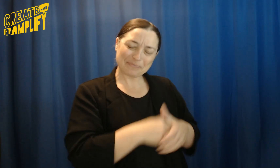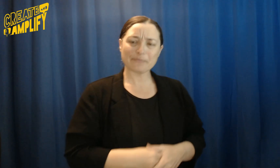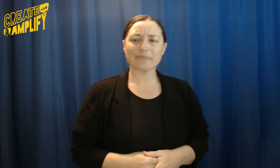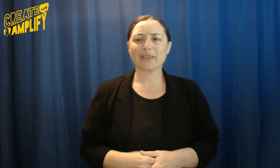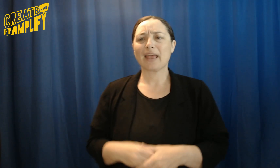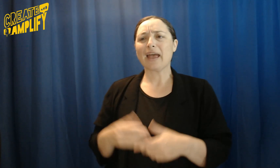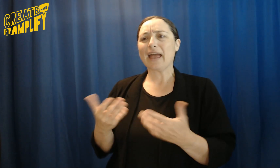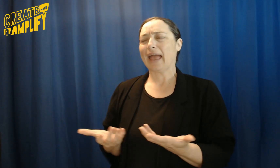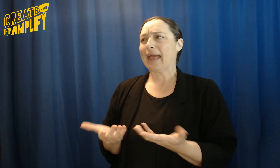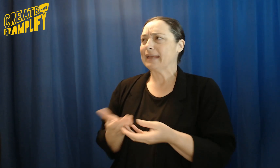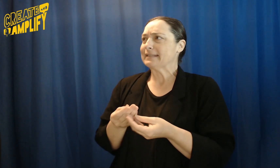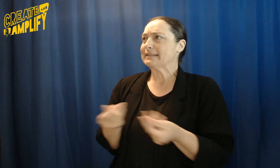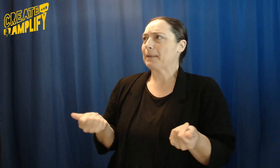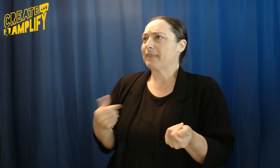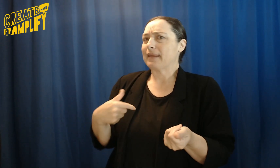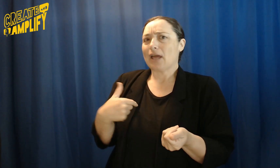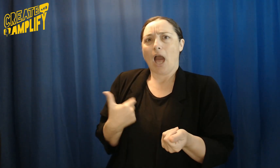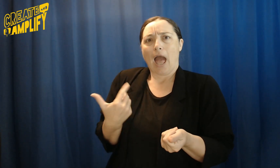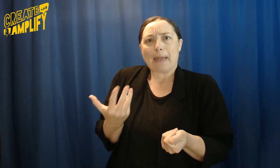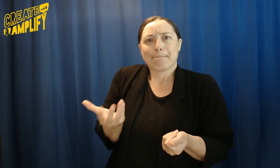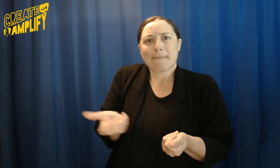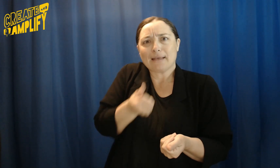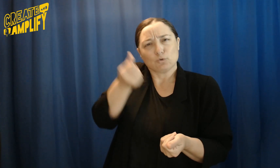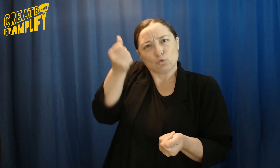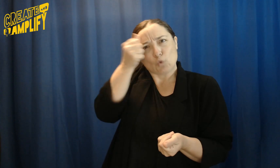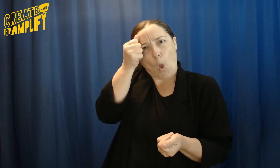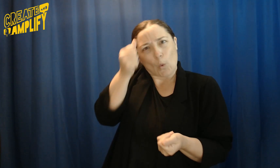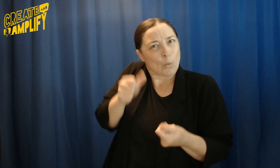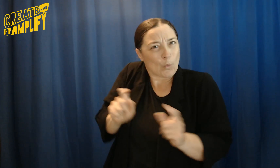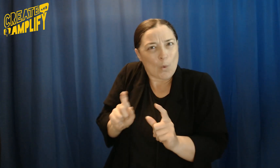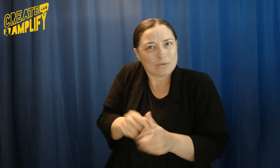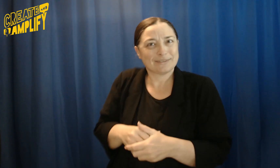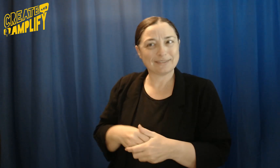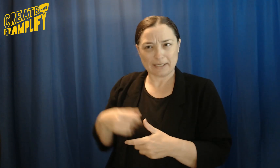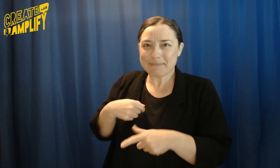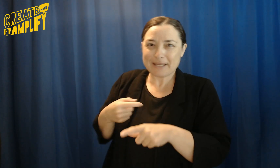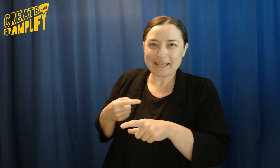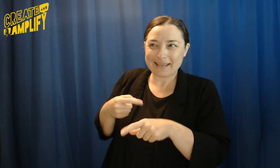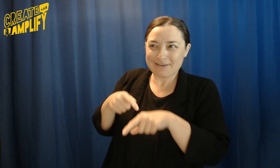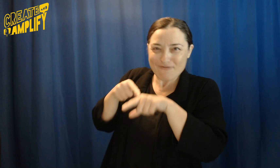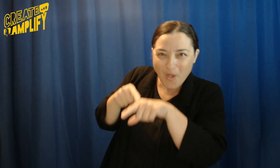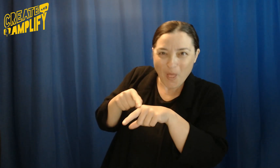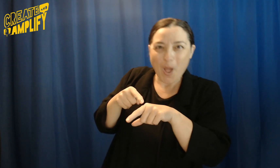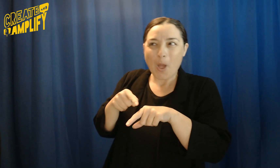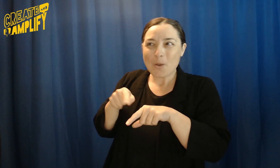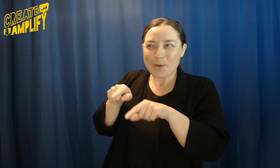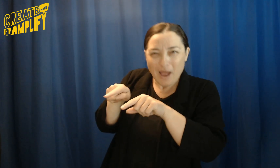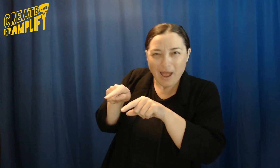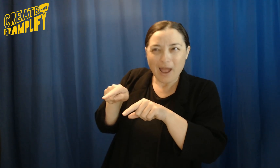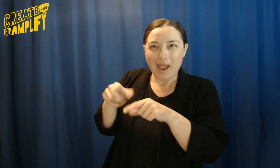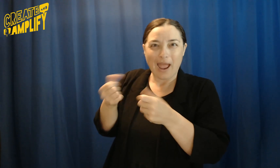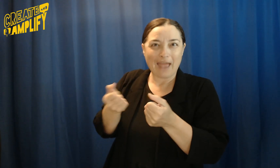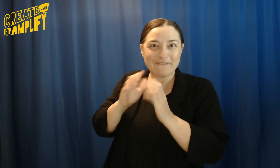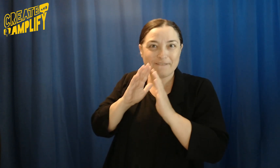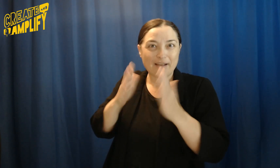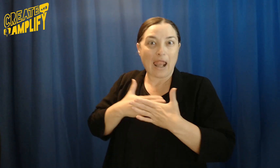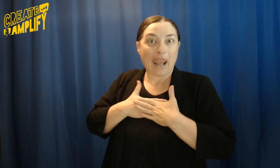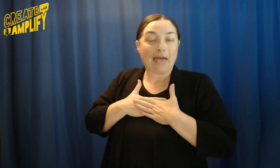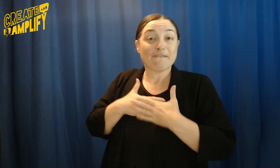I simply must know about you? I've been following you for a while and seen that you have an amazing love of plants and craft